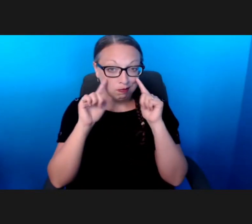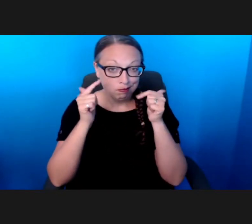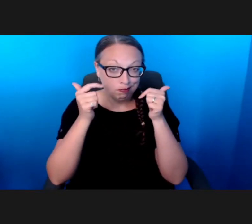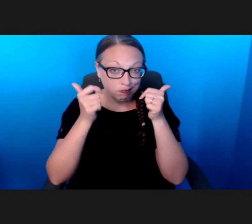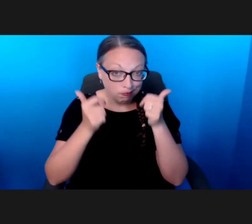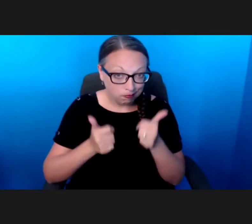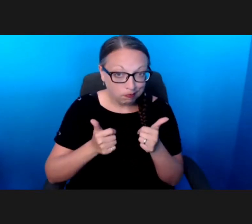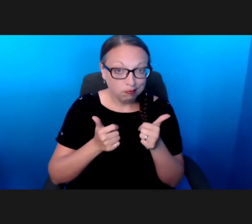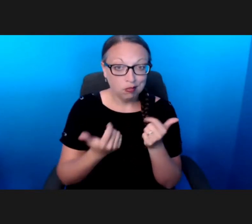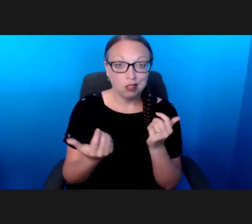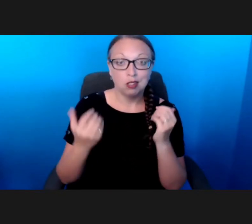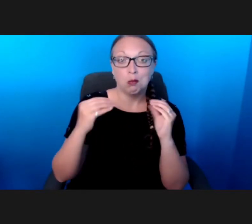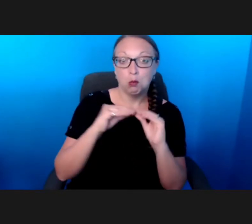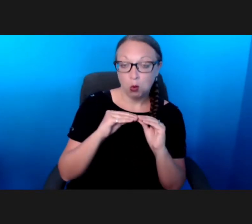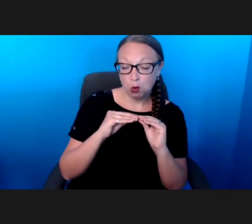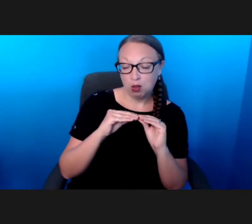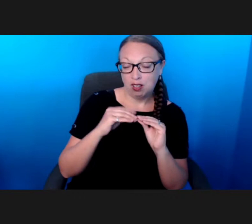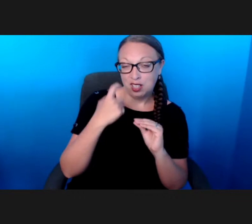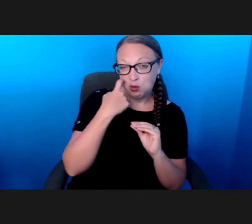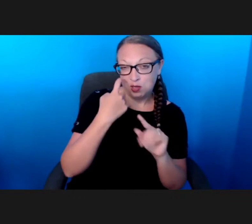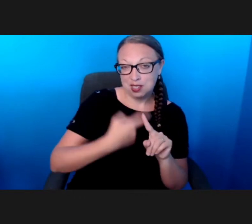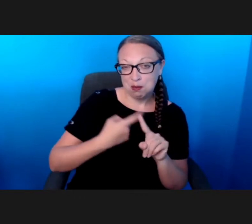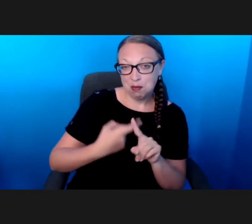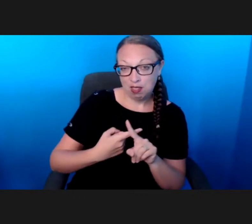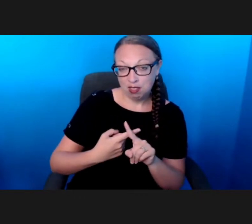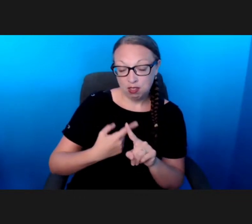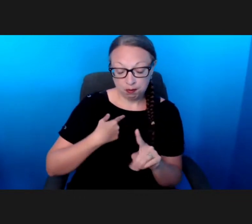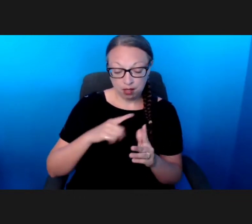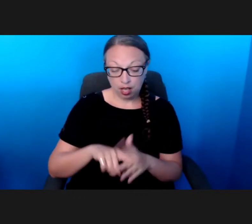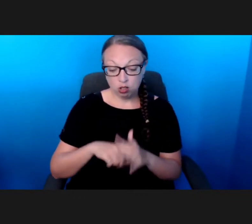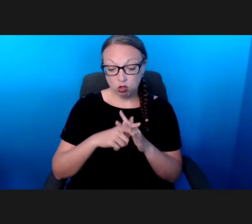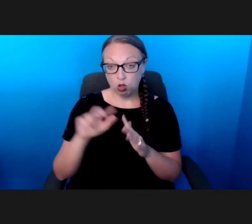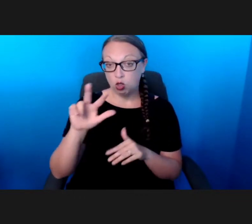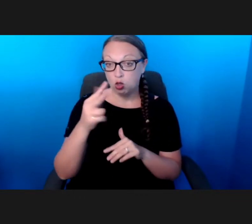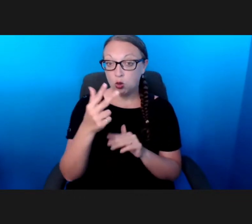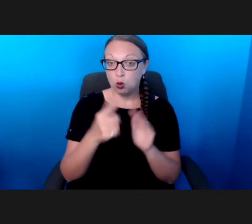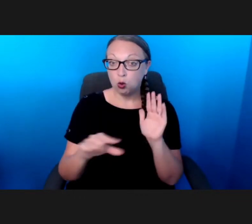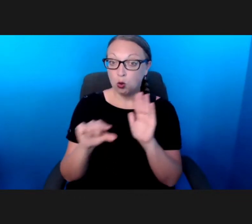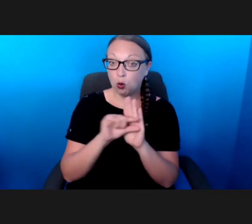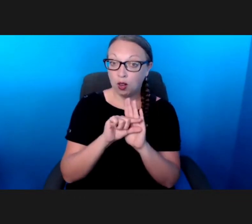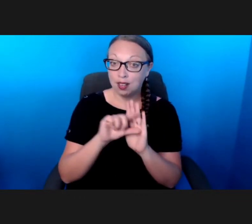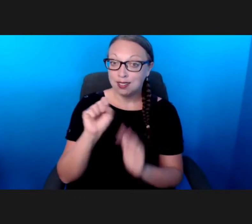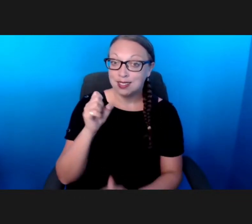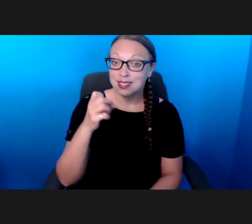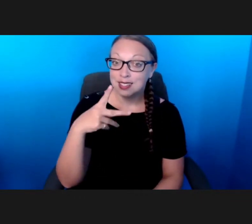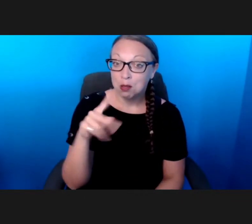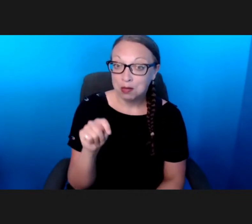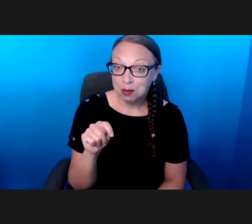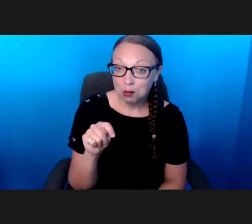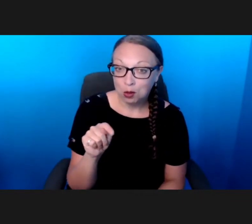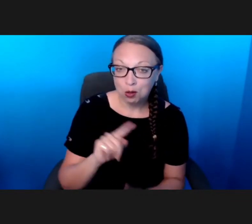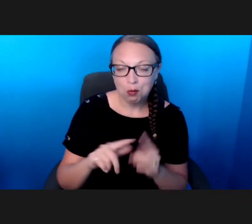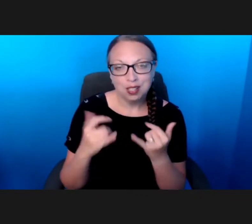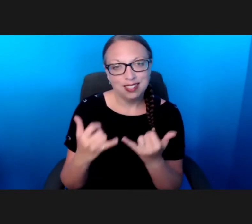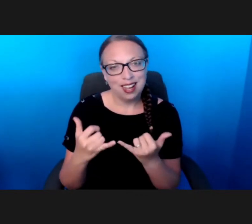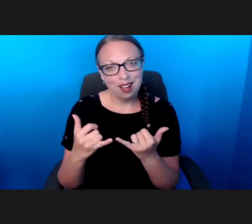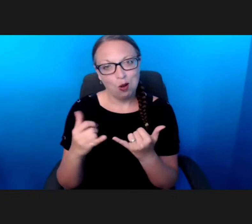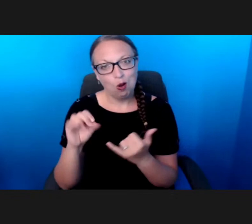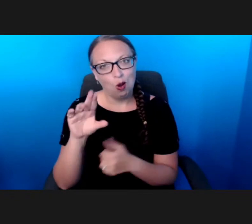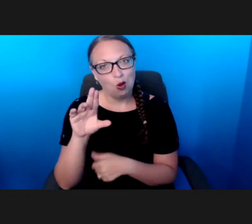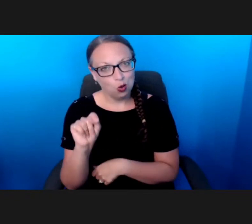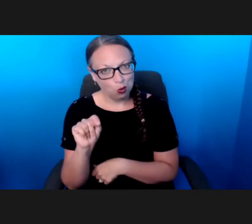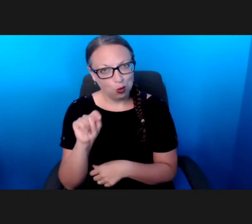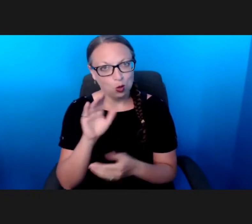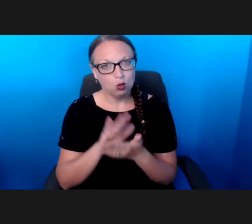initial exam. I had begun 3rd grade in September. Now, in late October, school had settled